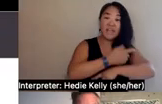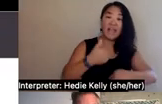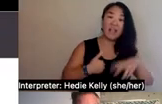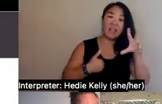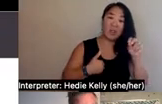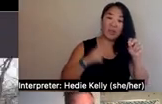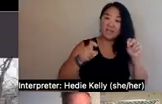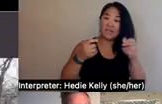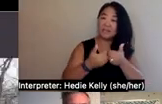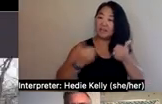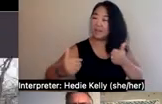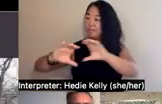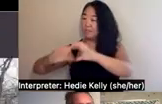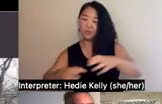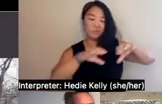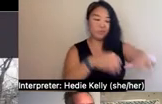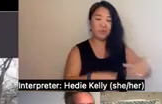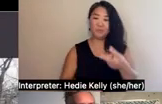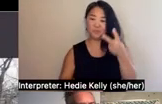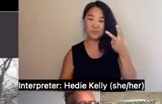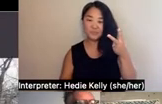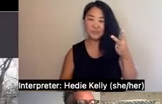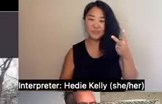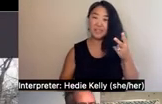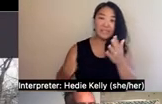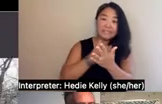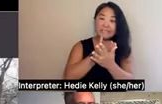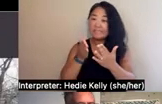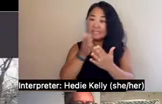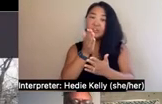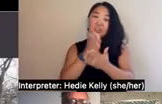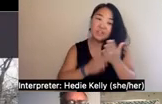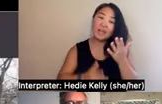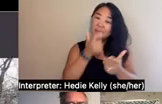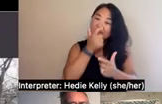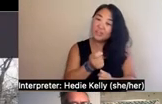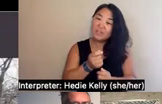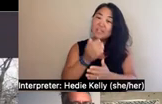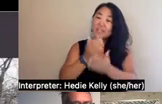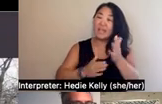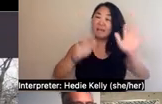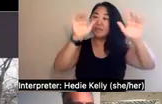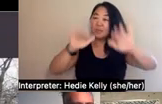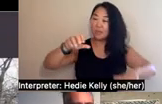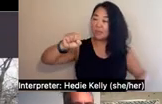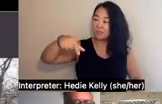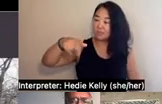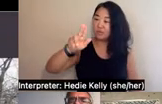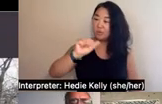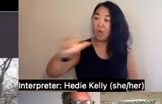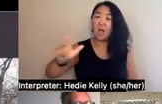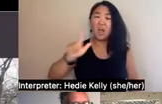two groups. And we went through some interesting, challenging snow squall weather. This is right after crossing the Platte